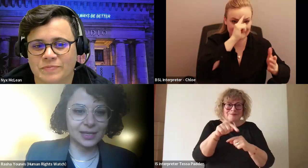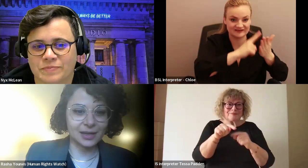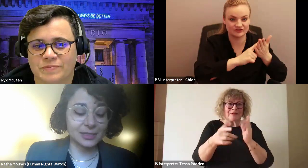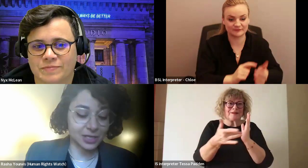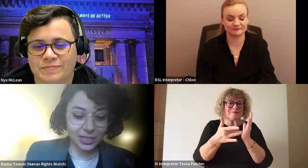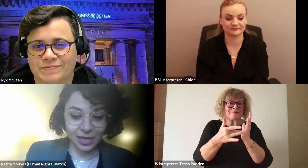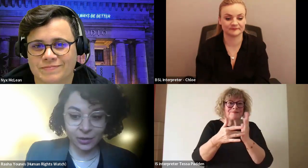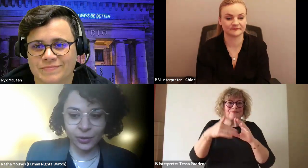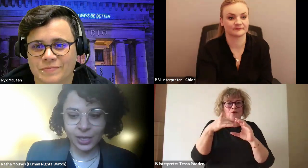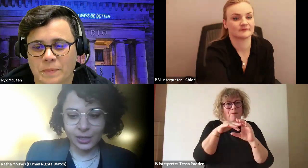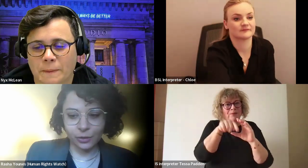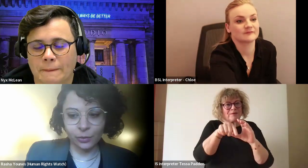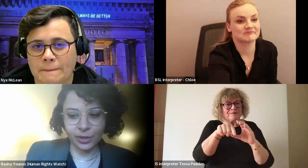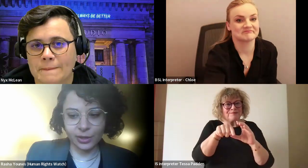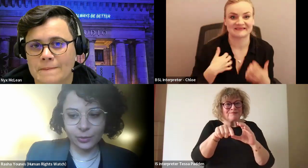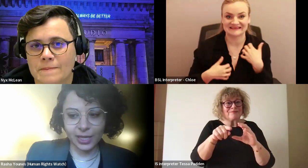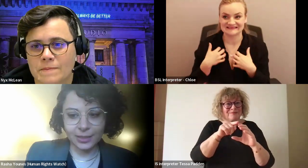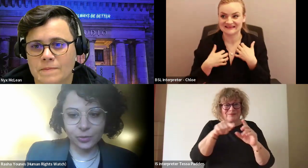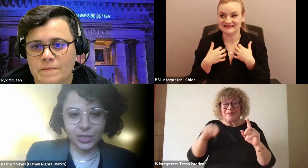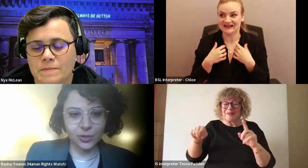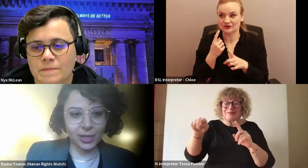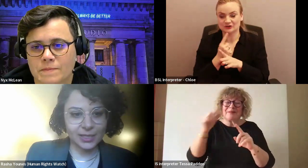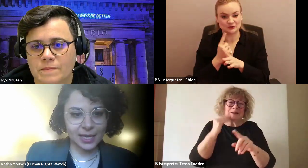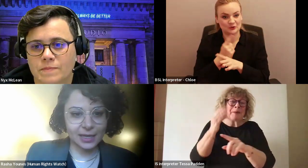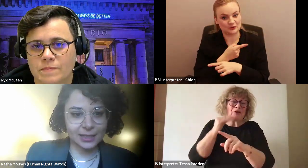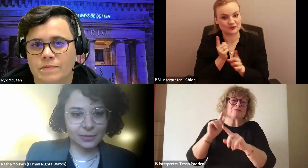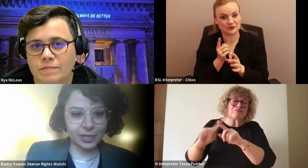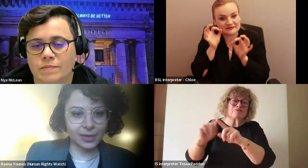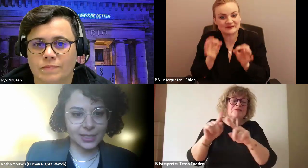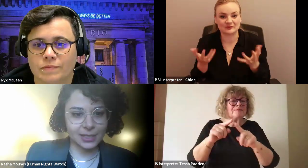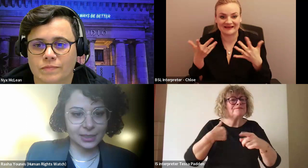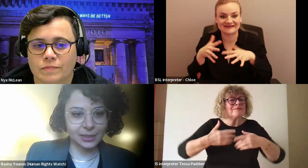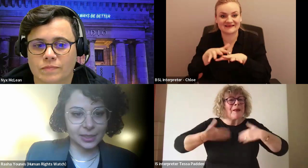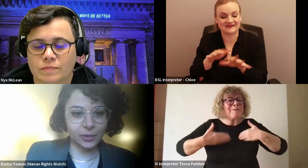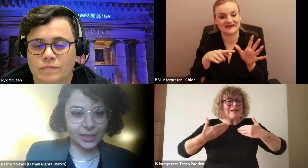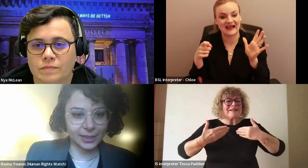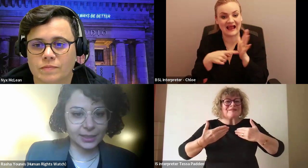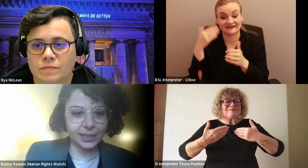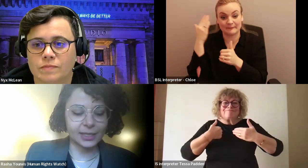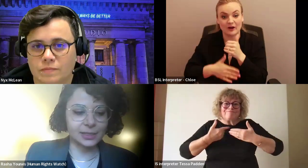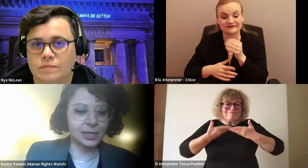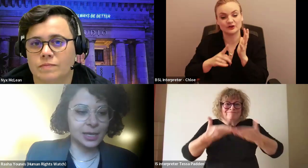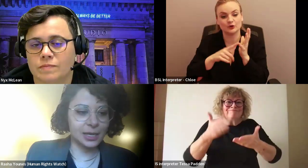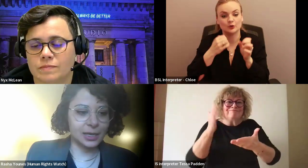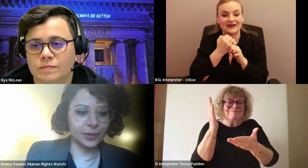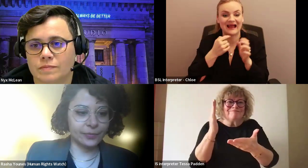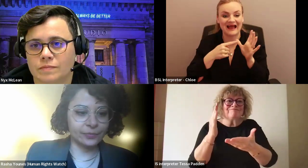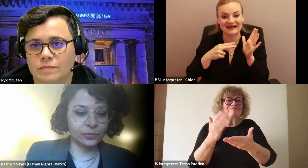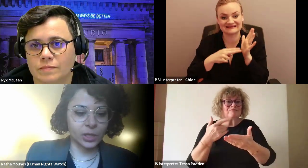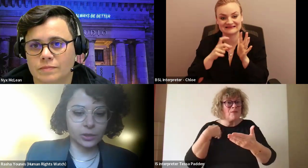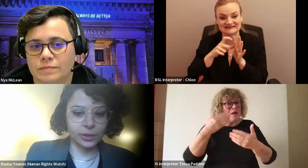about this, especially now, with the Anti-Homosexuality Act being passed in Uganda, and